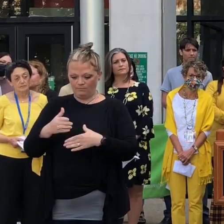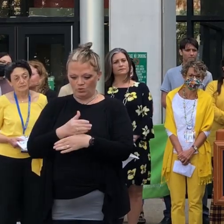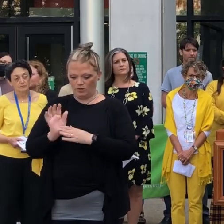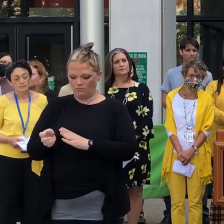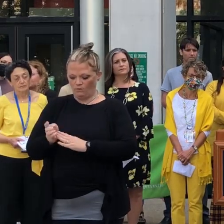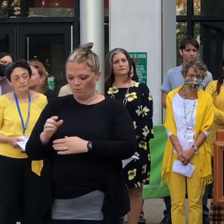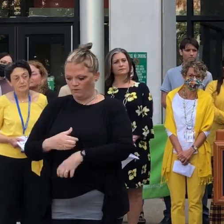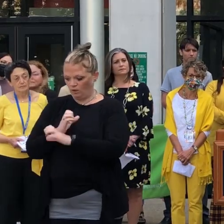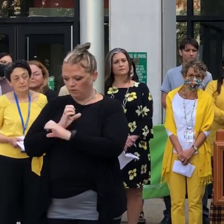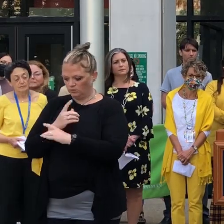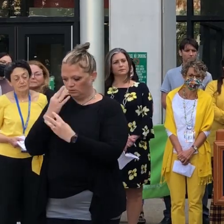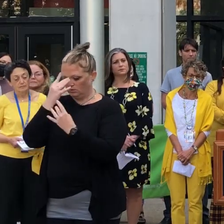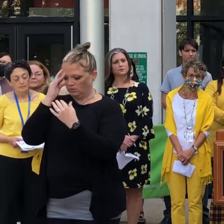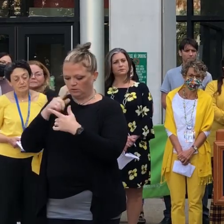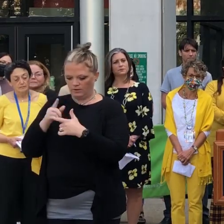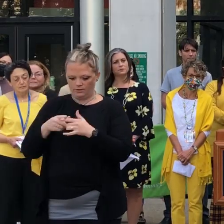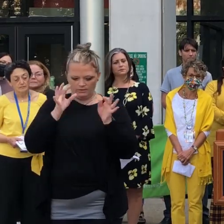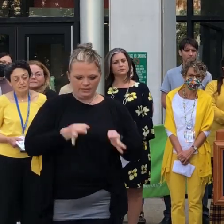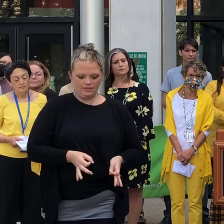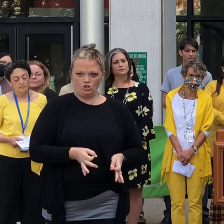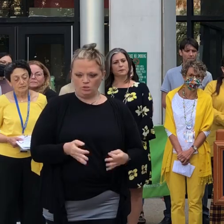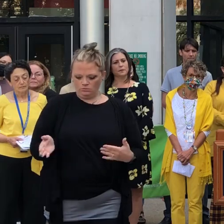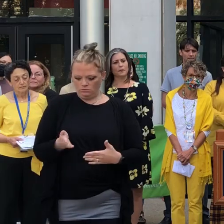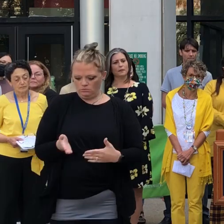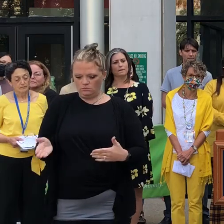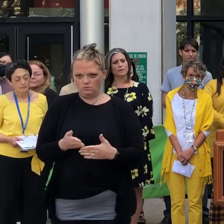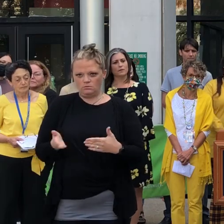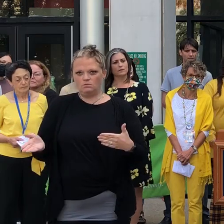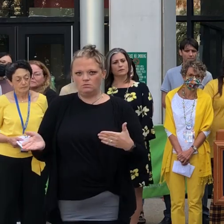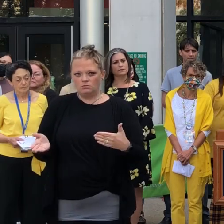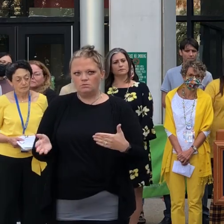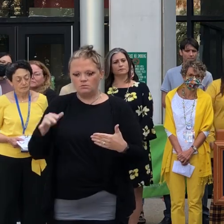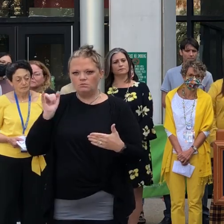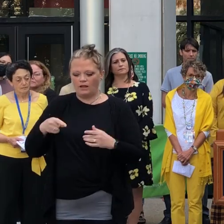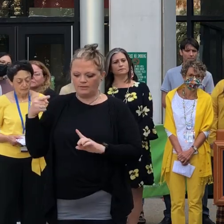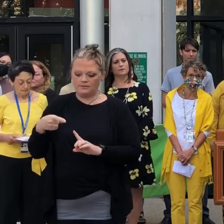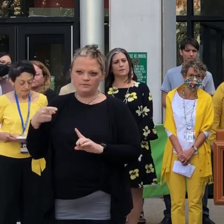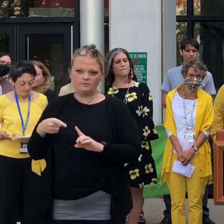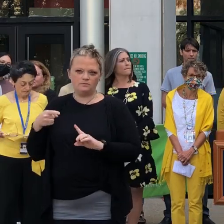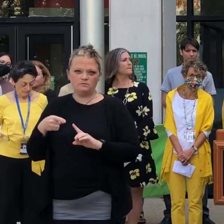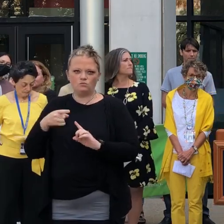of crisis and that moment of decision, that's really the key